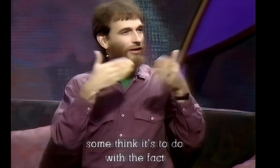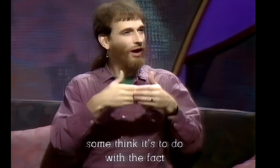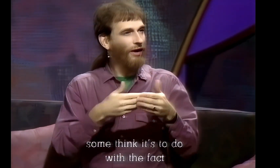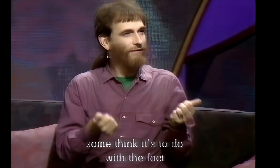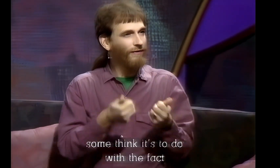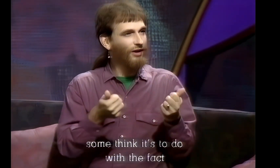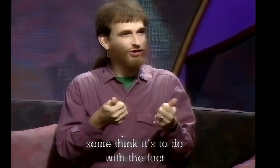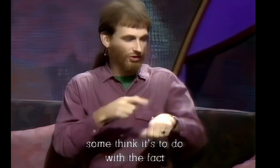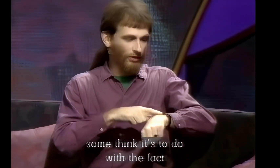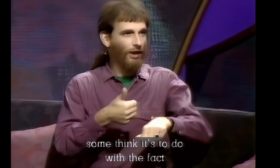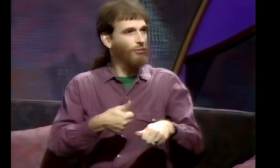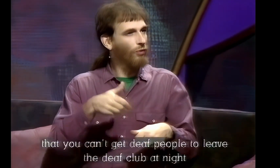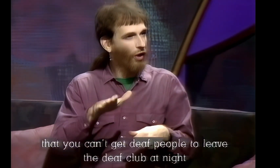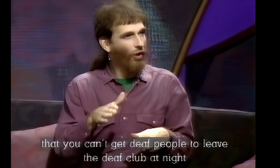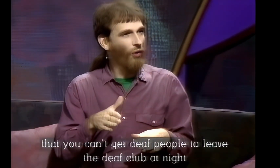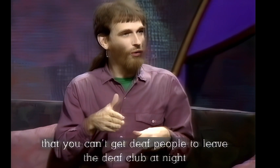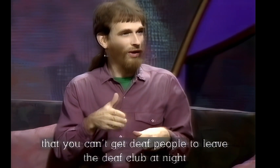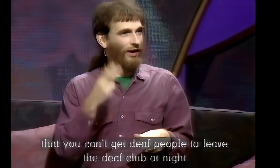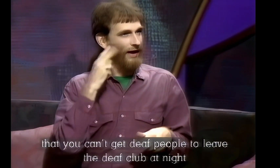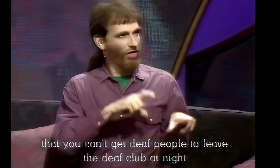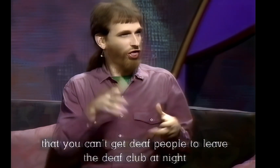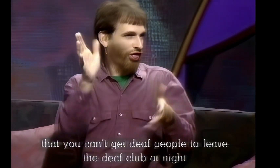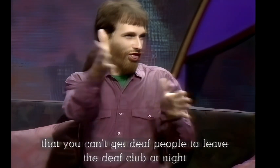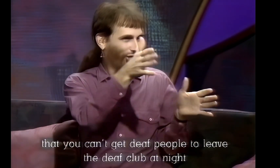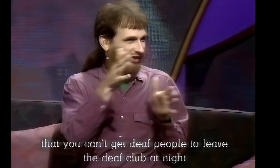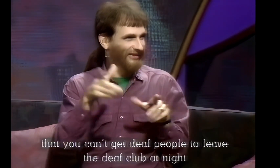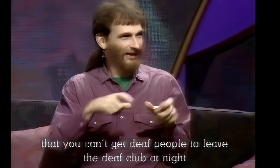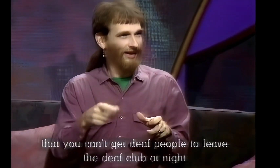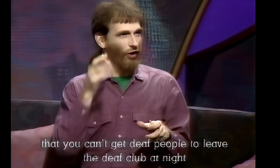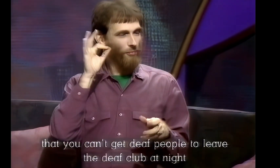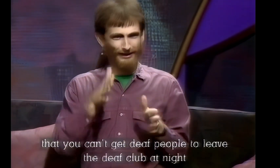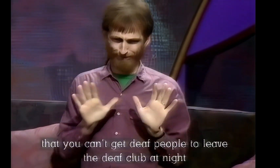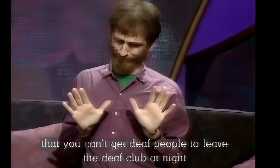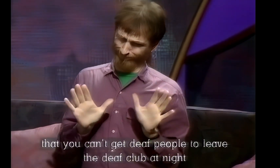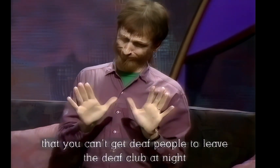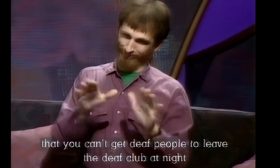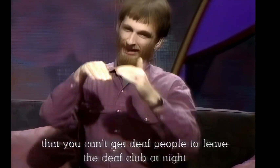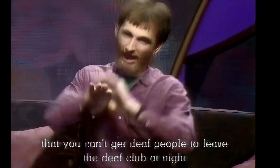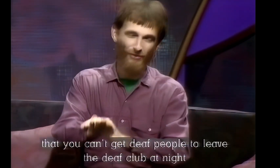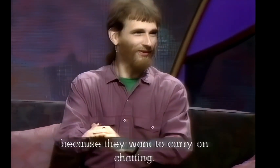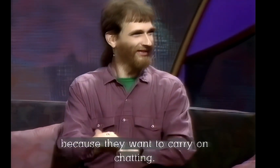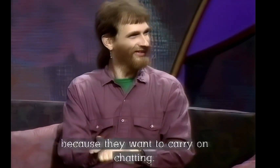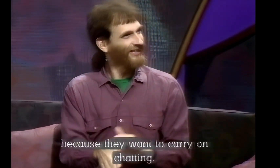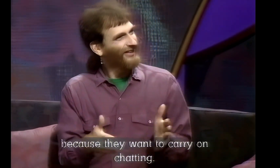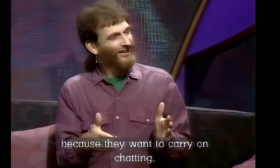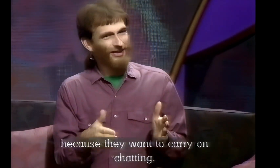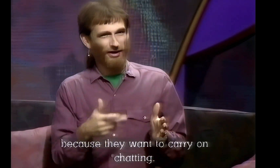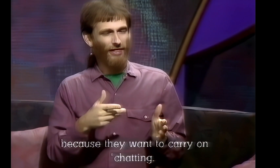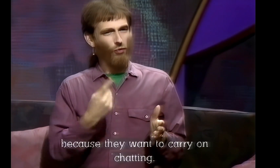on the shoulder. Some people think deaf culture is something to do with you can't get deaf people out of the deaf club at closing time at night